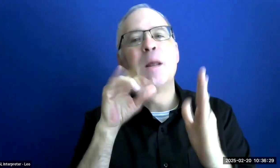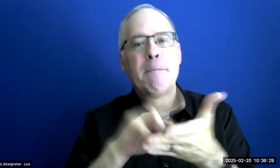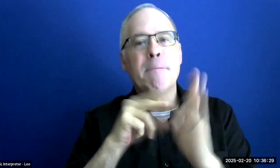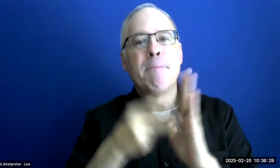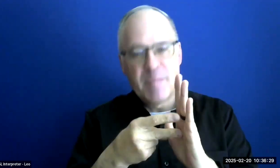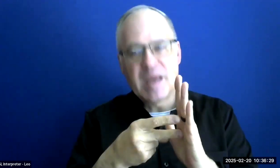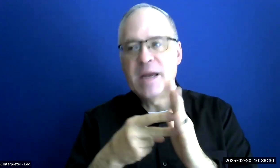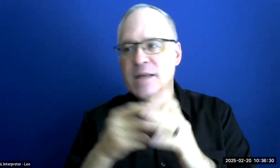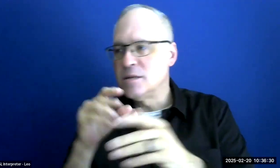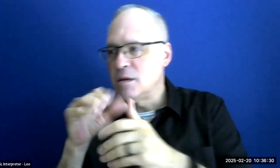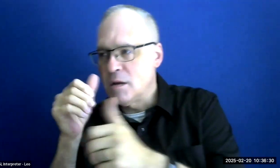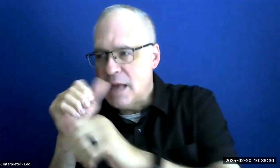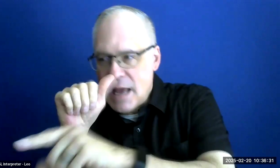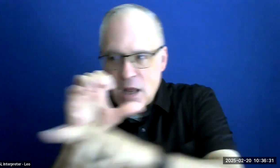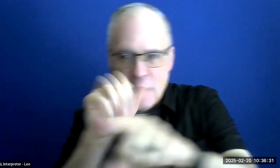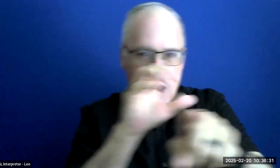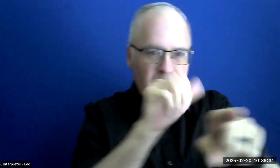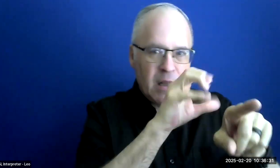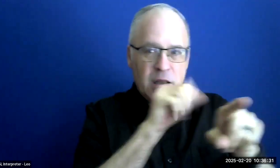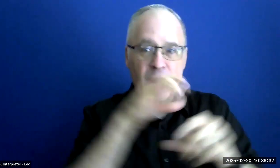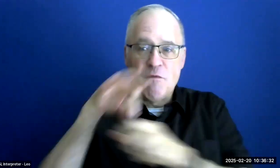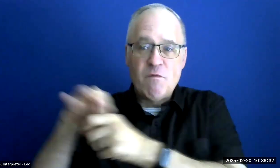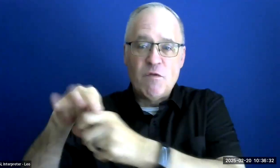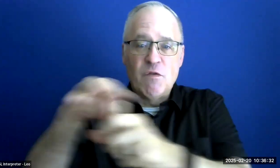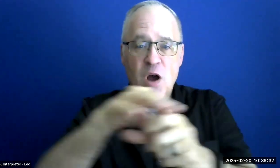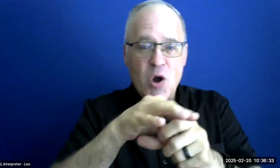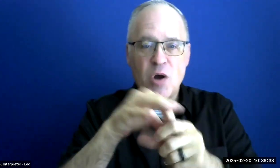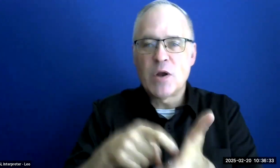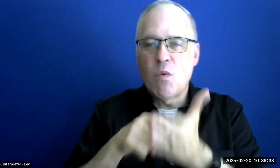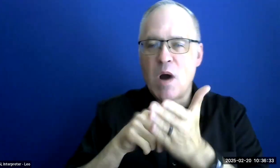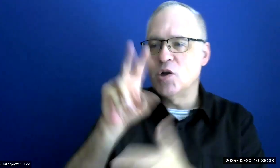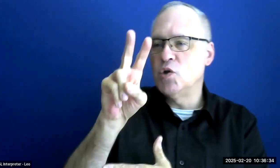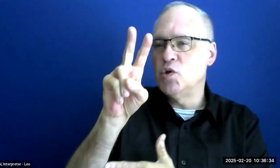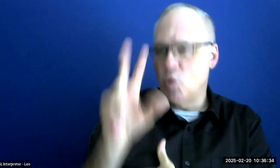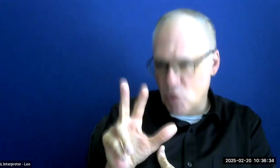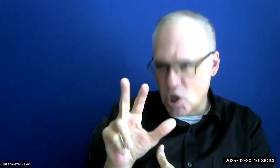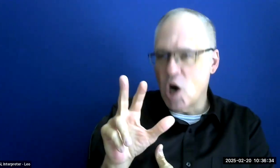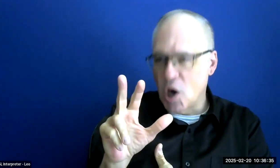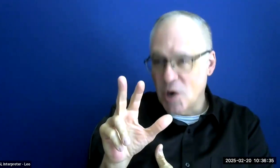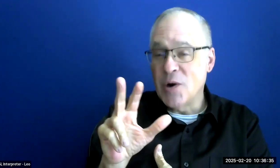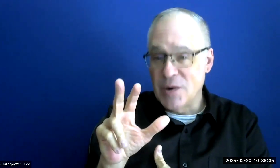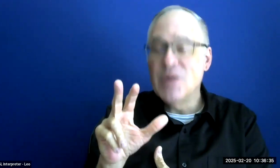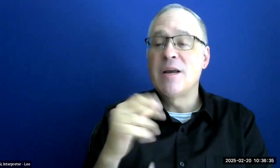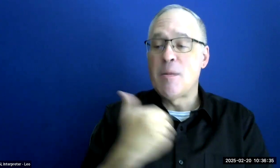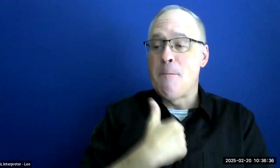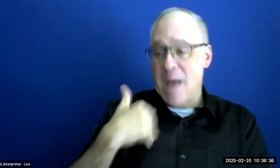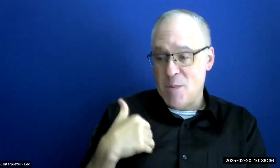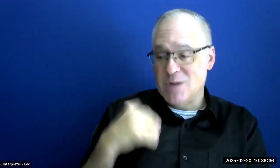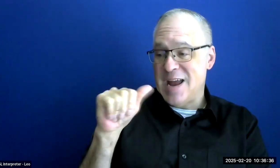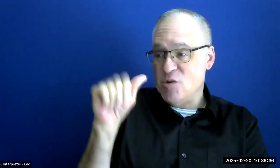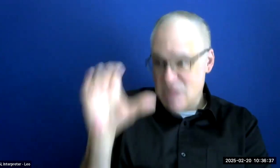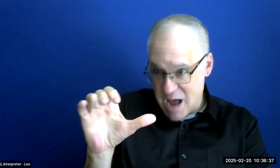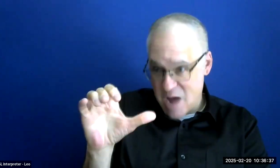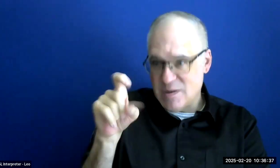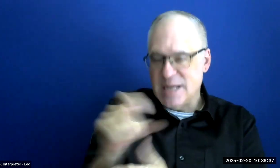that has to pass by a 2/3 majority of all annual conference members present and voting in